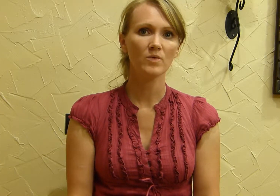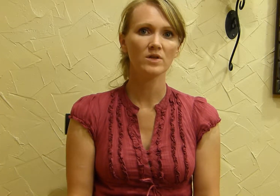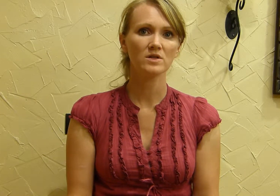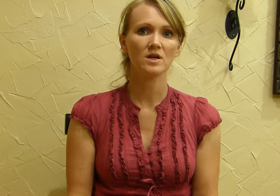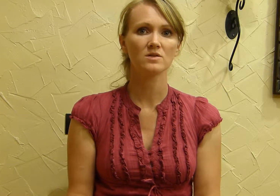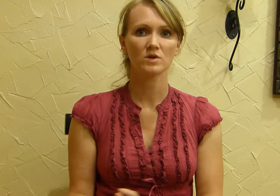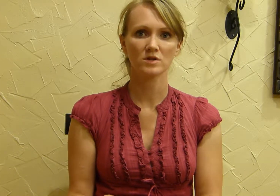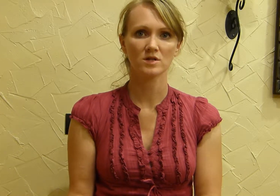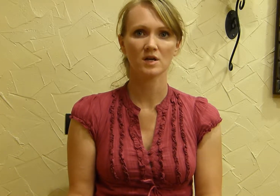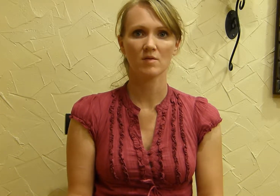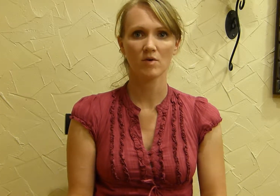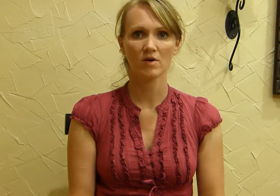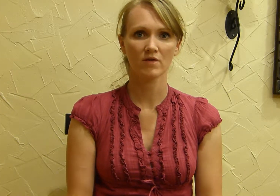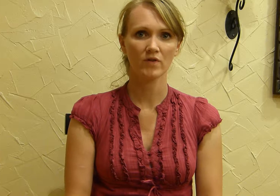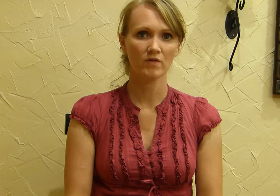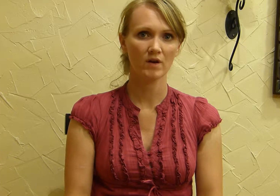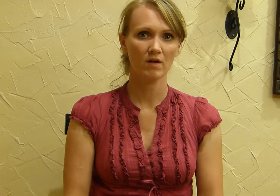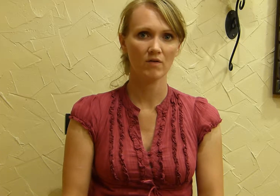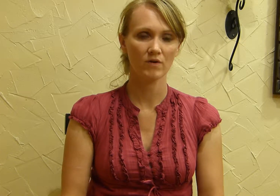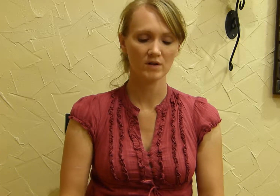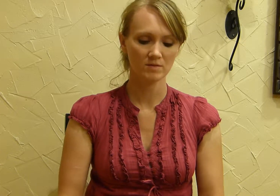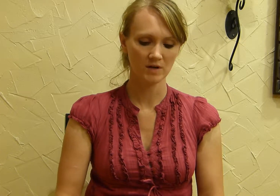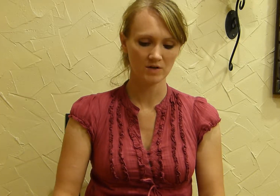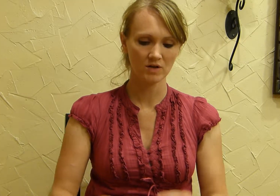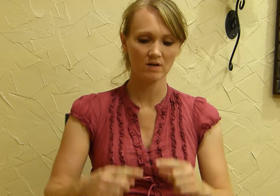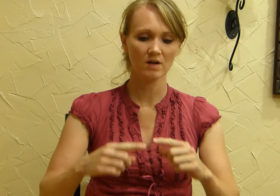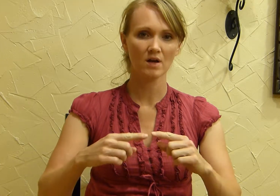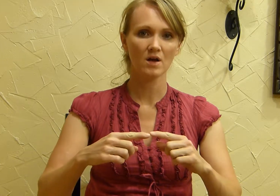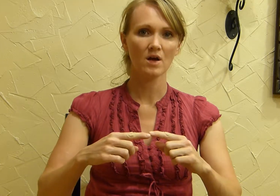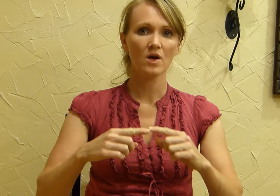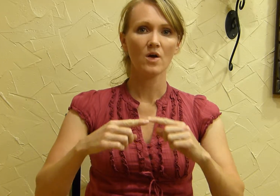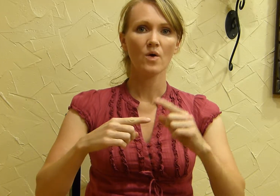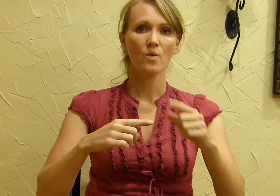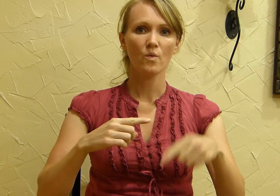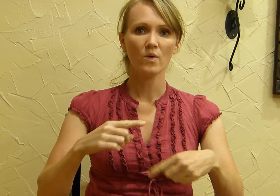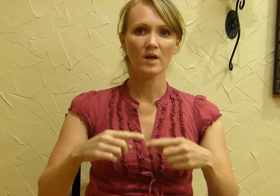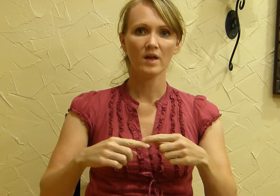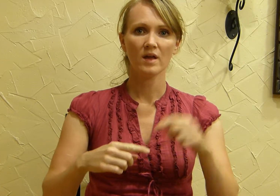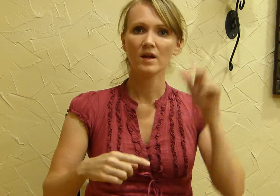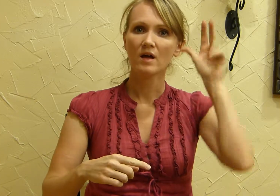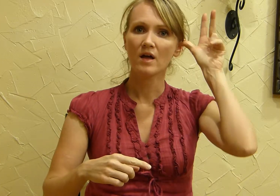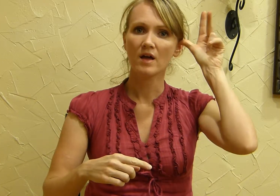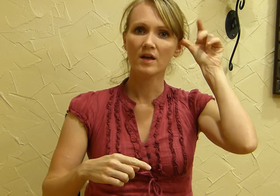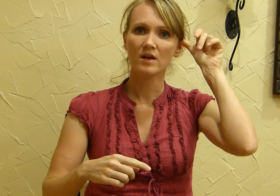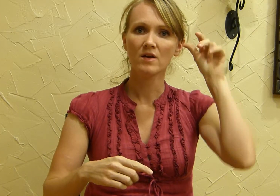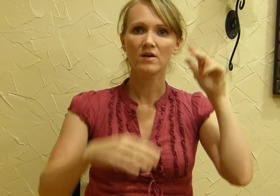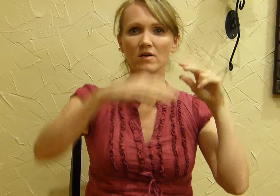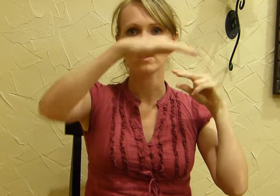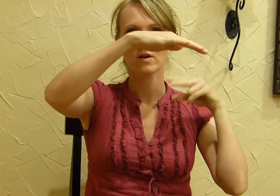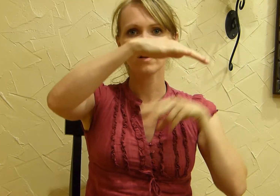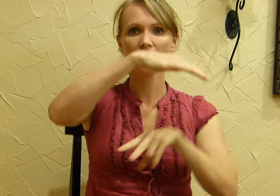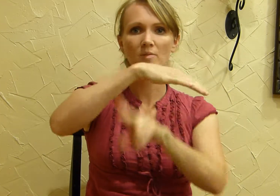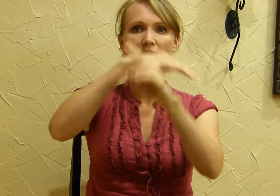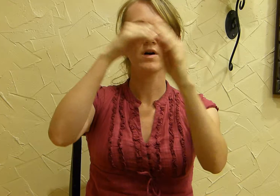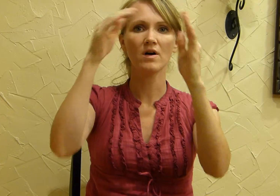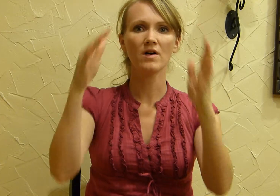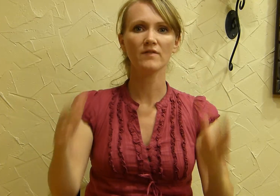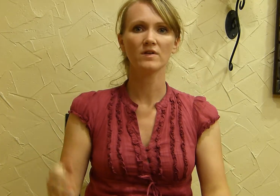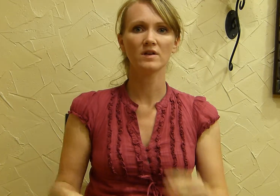the signs, watch the second part of the video for explanation. When I hear the